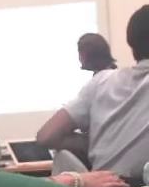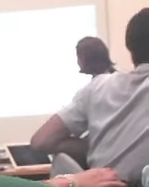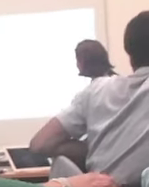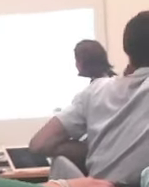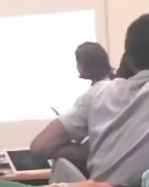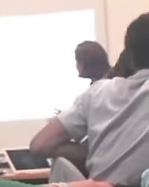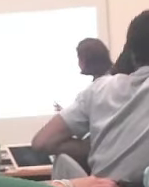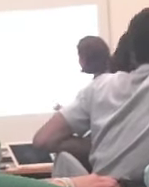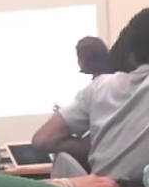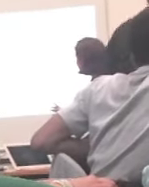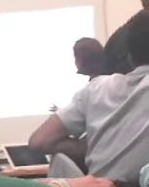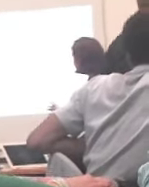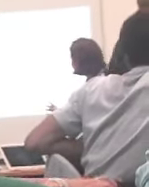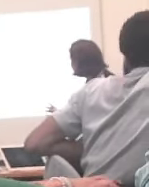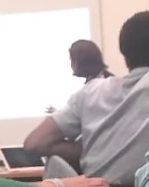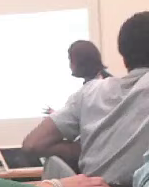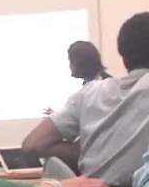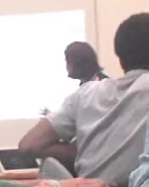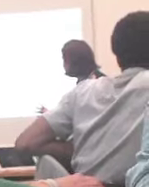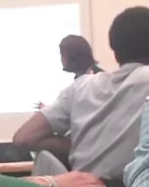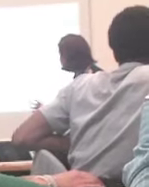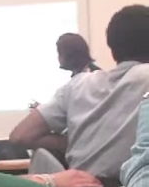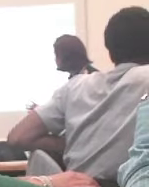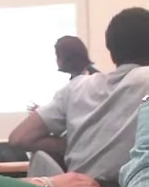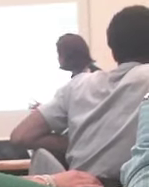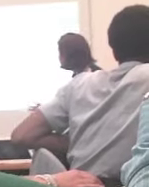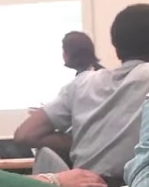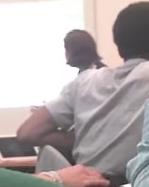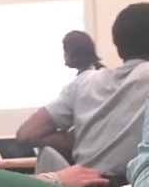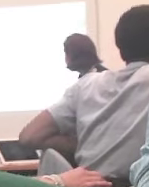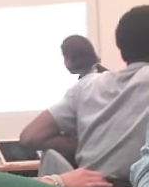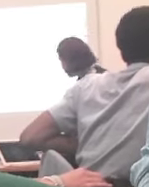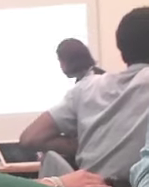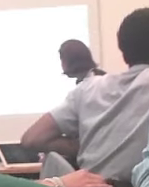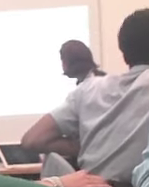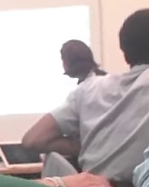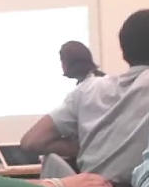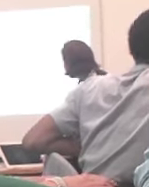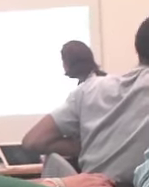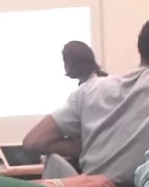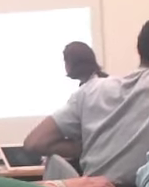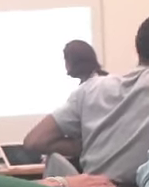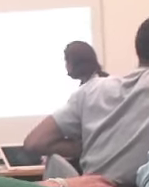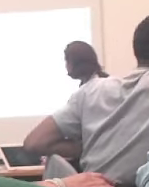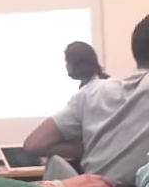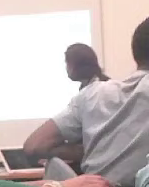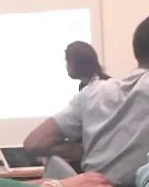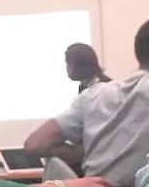and they talk about slightly more serious issues that are bothering them, such as crime in the AD